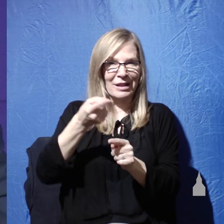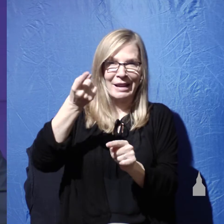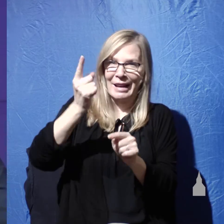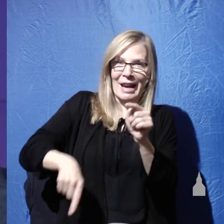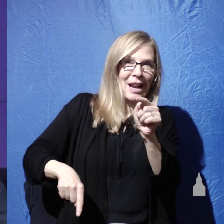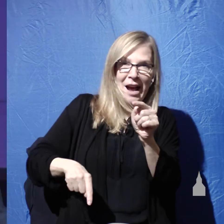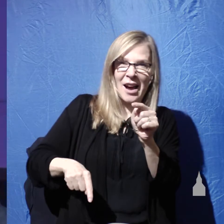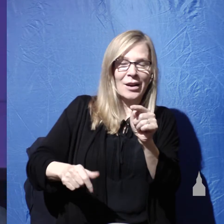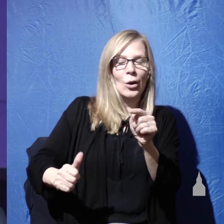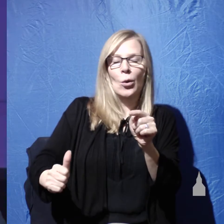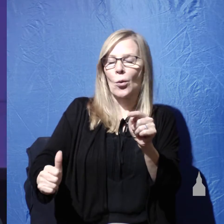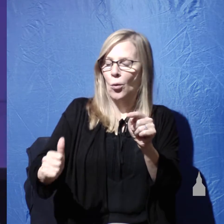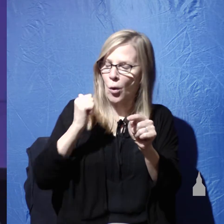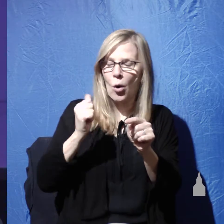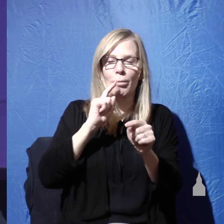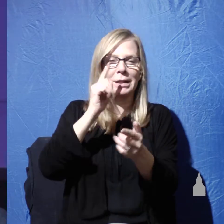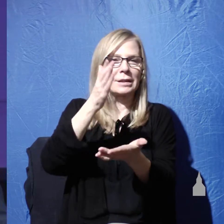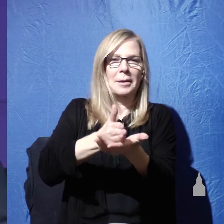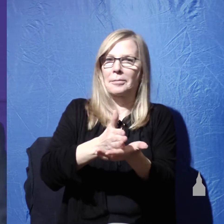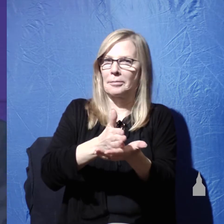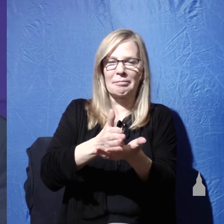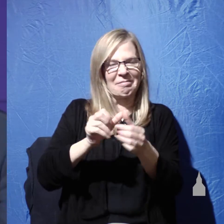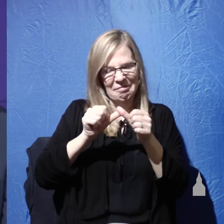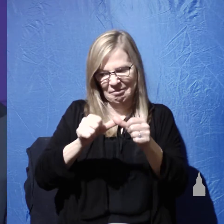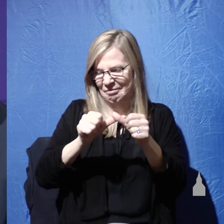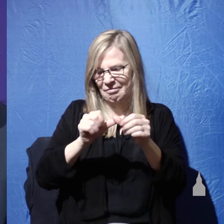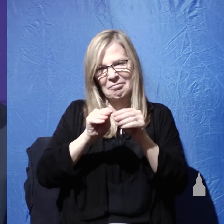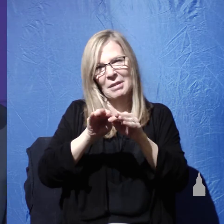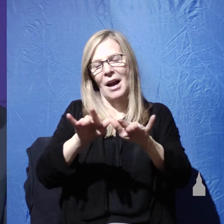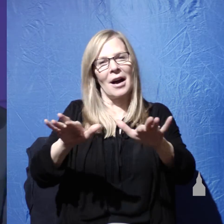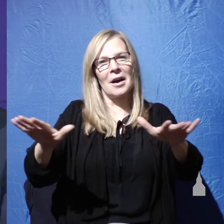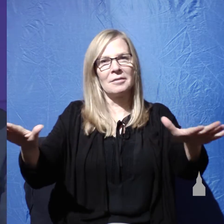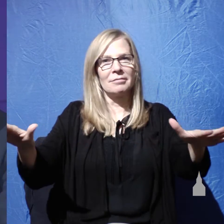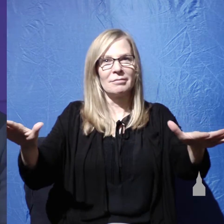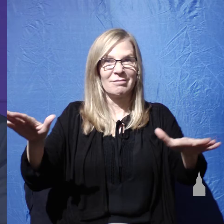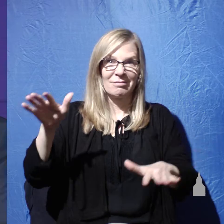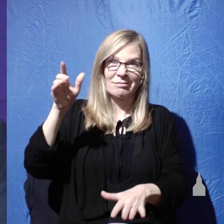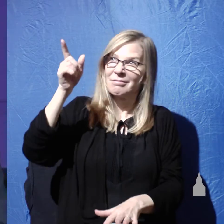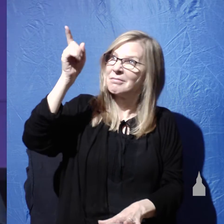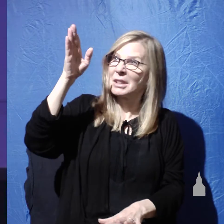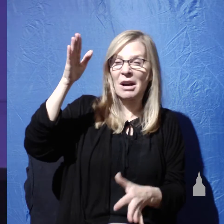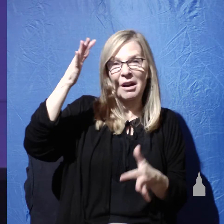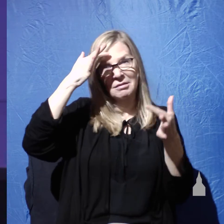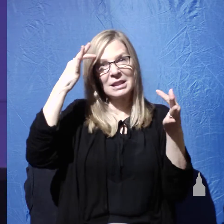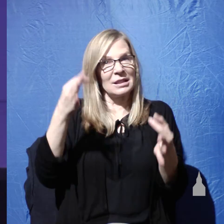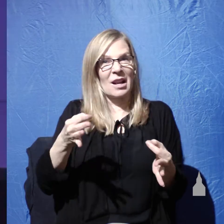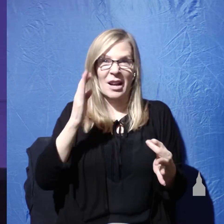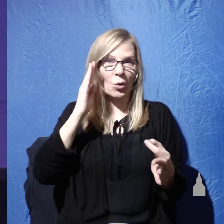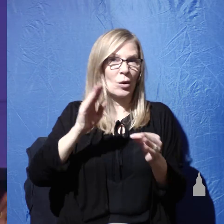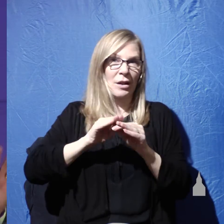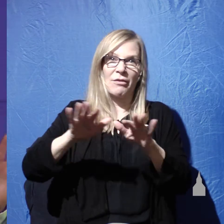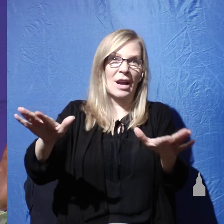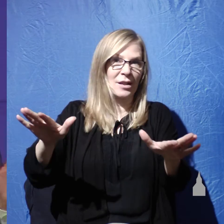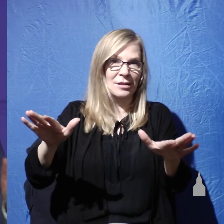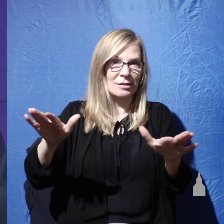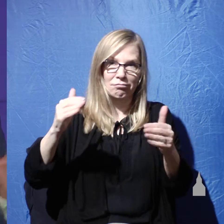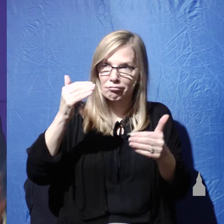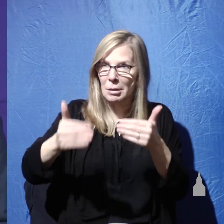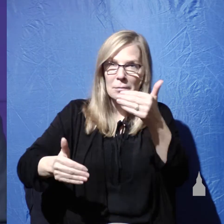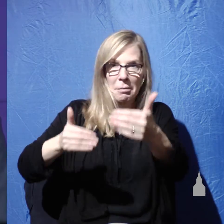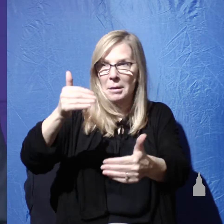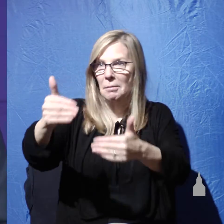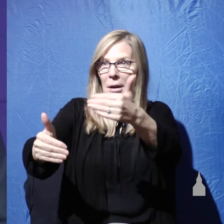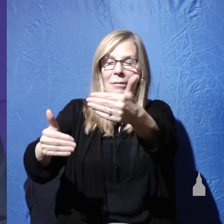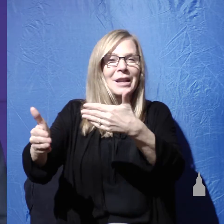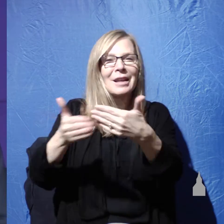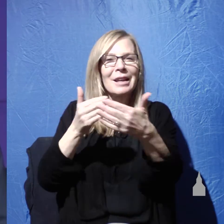gospel advanced through the world because God sovereignly willed it to advance, so that it spread all over the Gentile world, even to a place far away